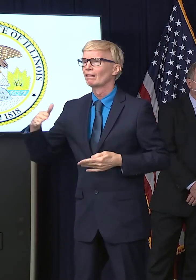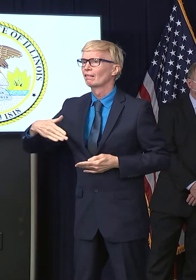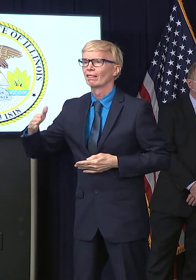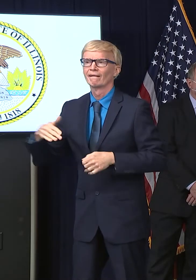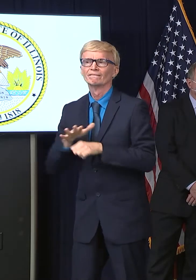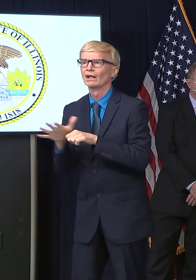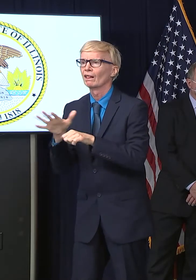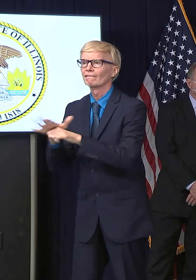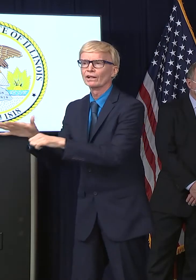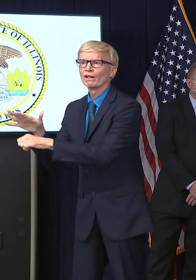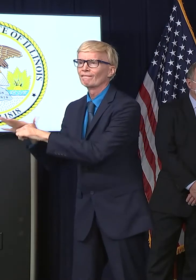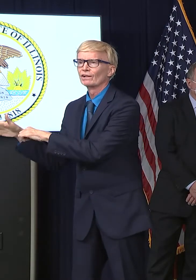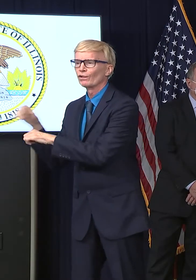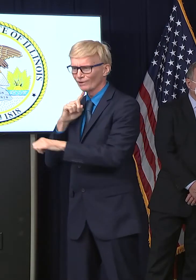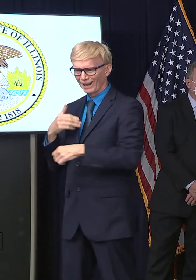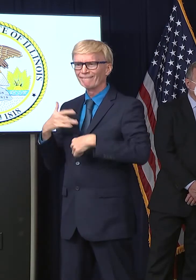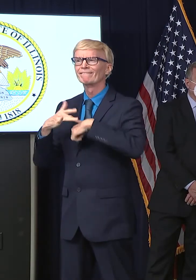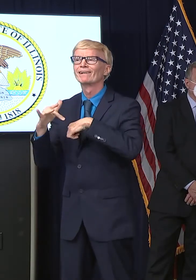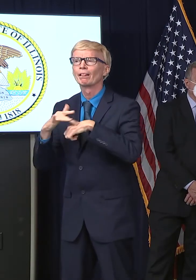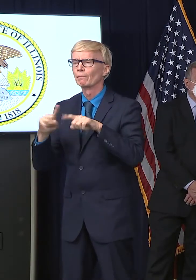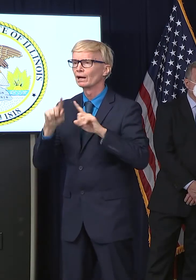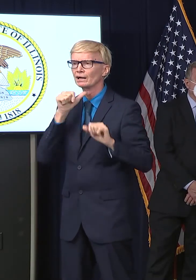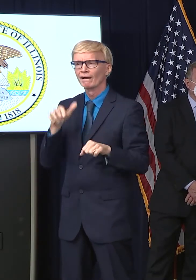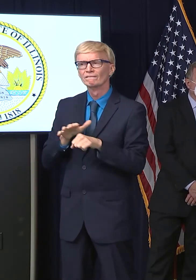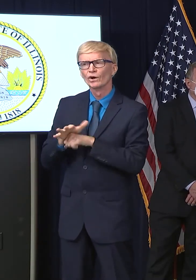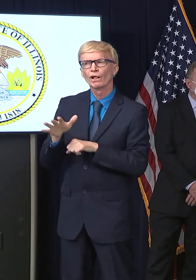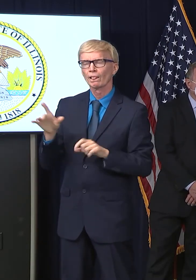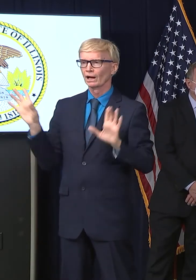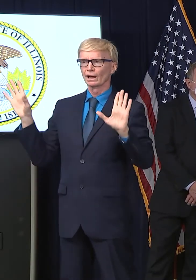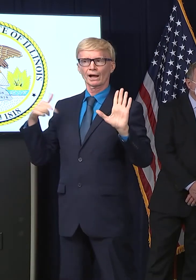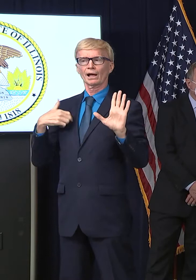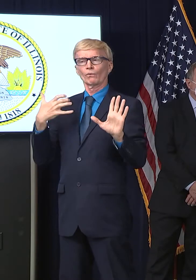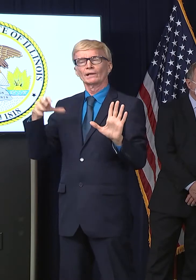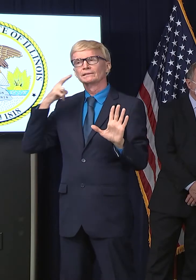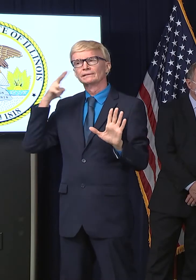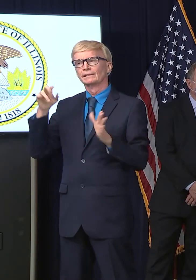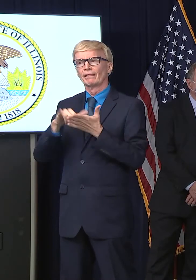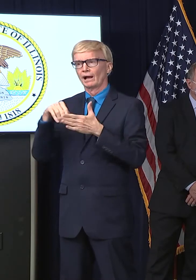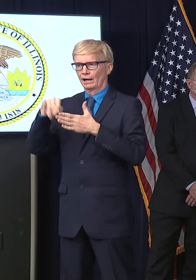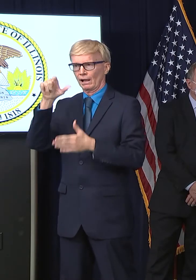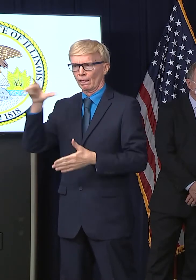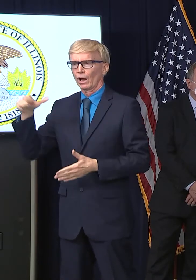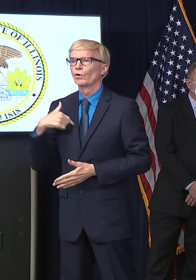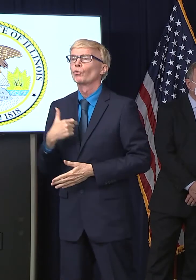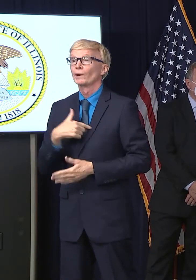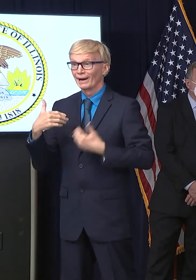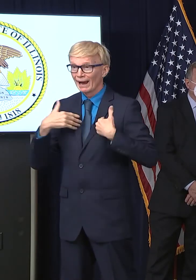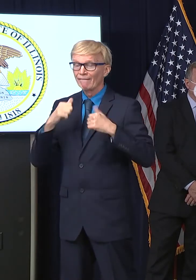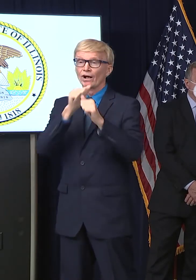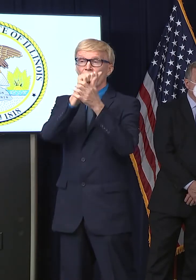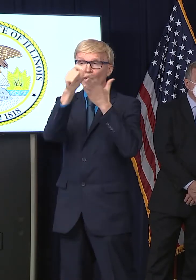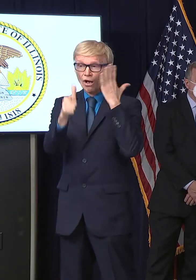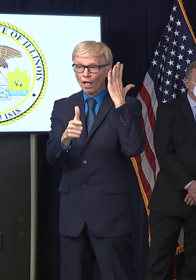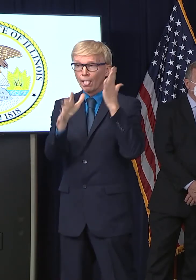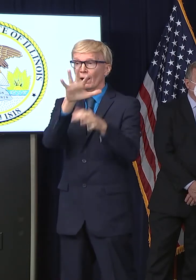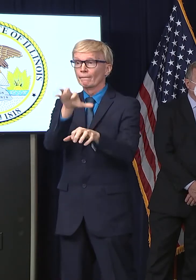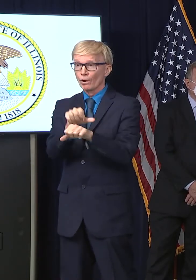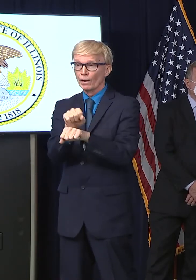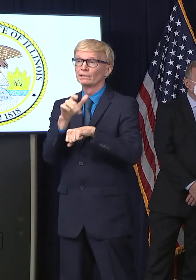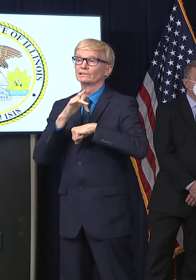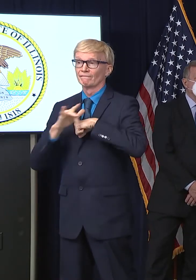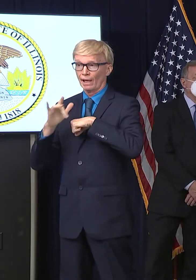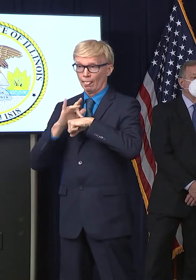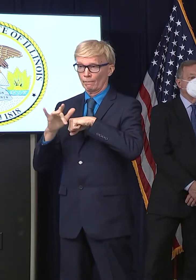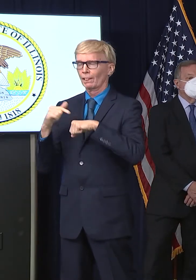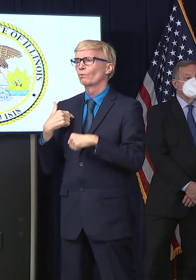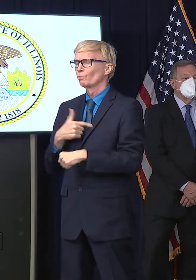of appointments that are made available. That's not something we want happening in the state of Illinois. Every single appointment that is made available to somebody,